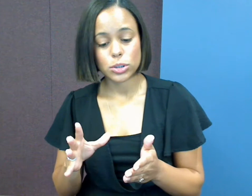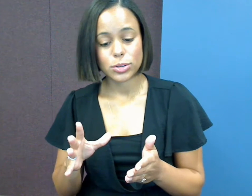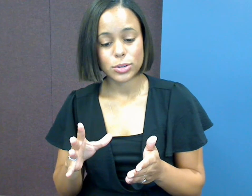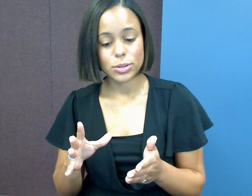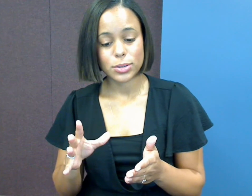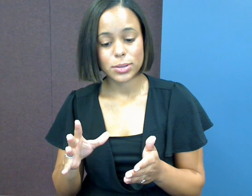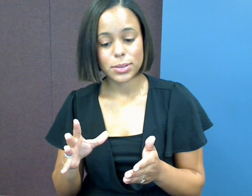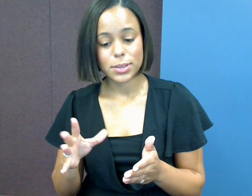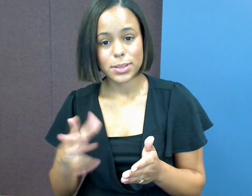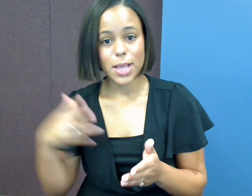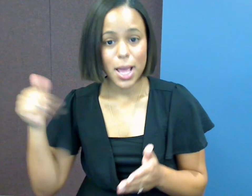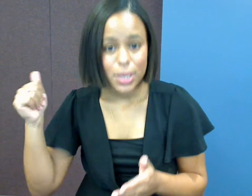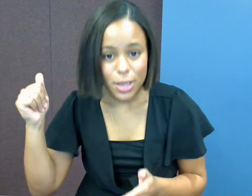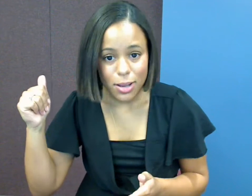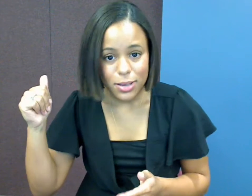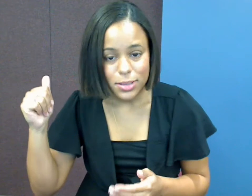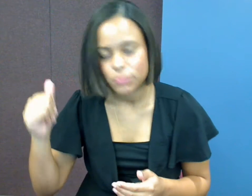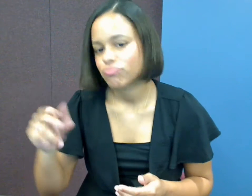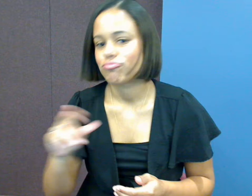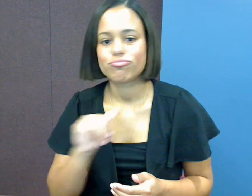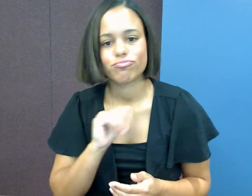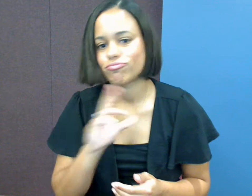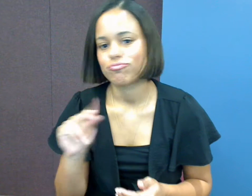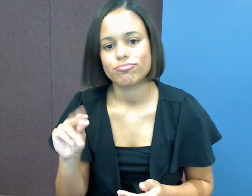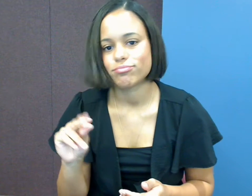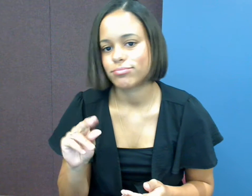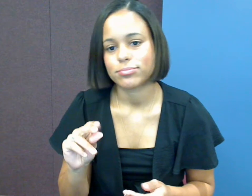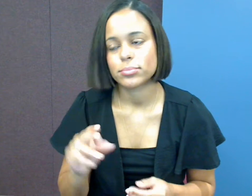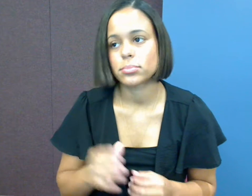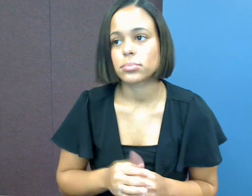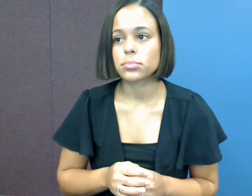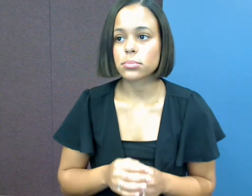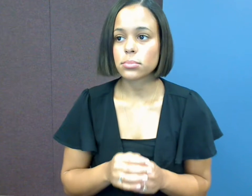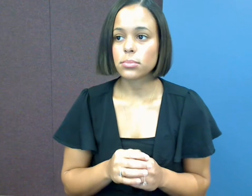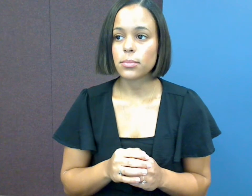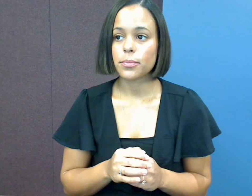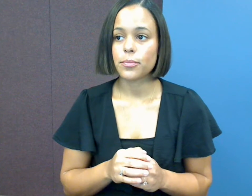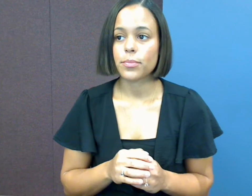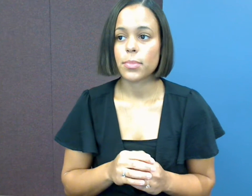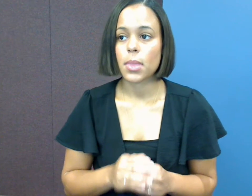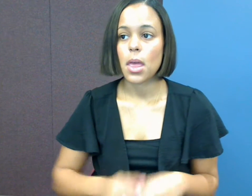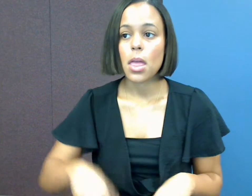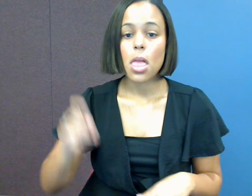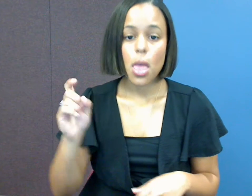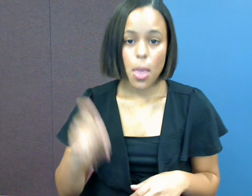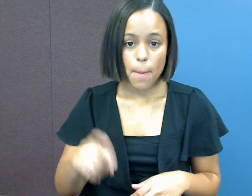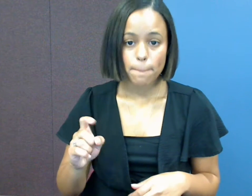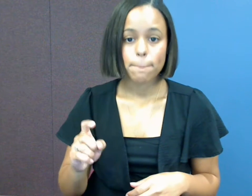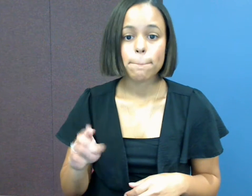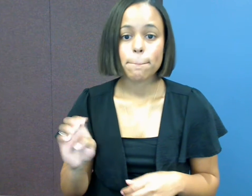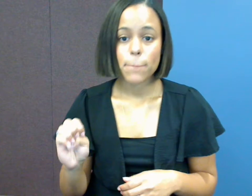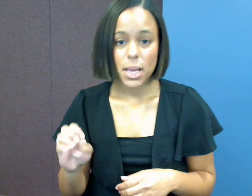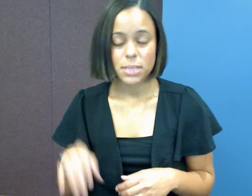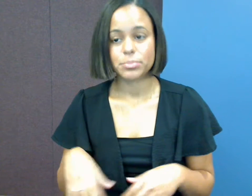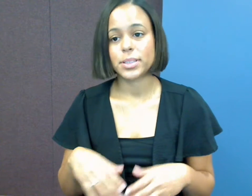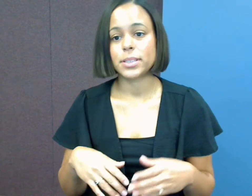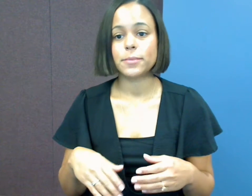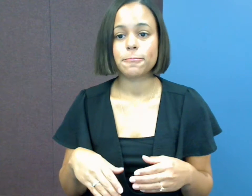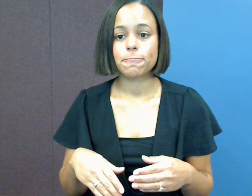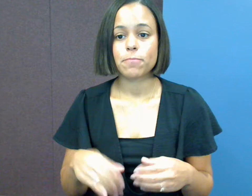rights have transferred are eligible students to have their records protected under FERPA. And the next question is, when